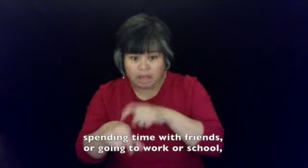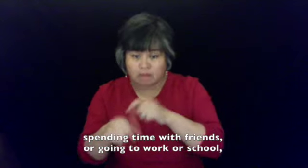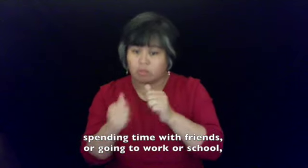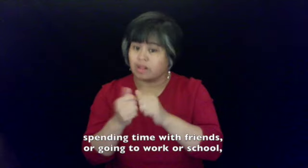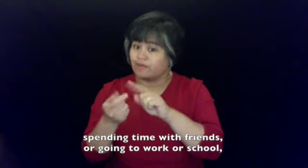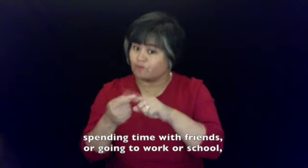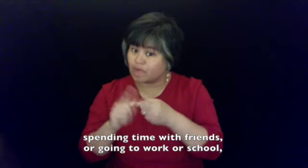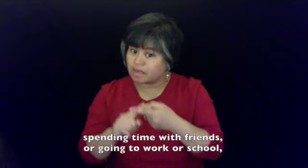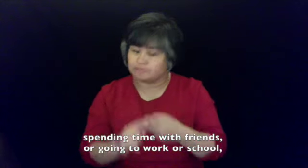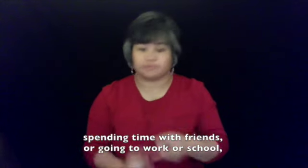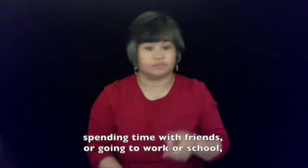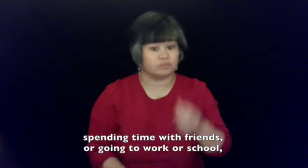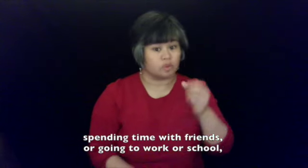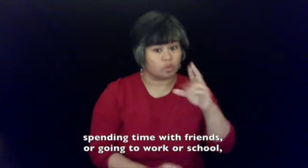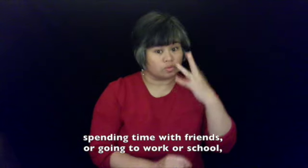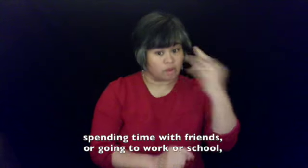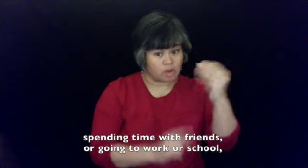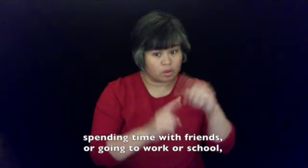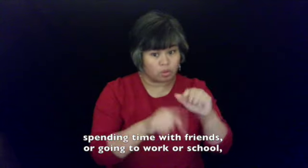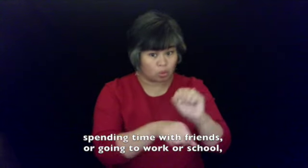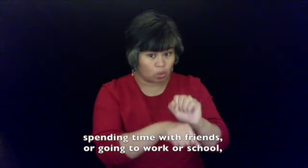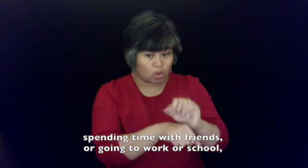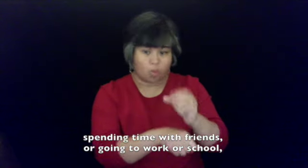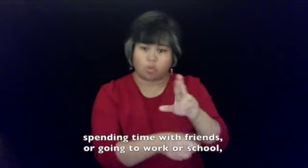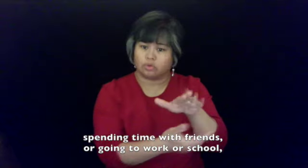spending time with friends, or going to work or school,